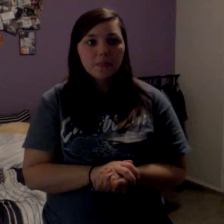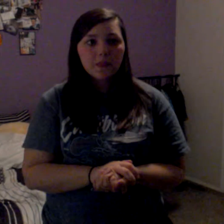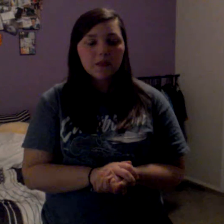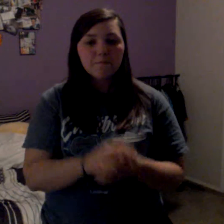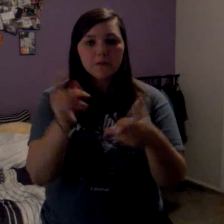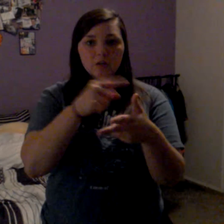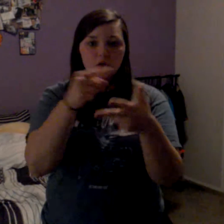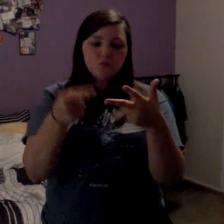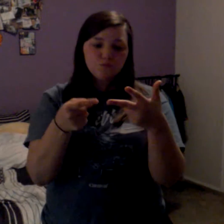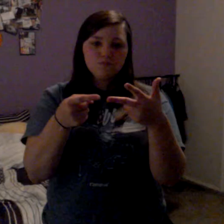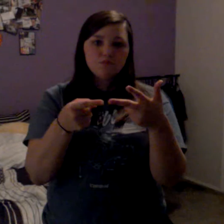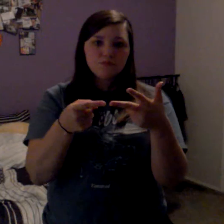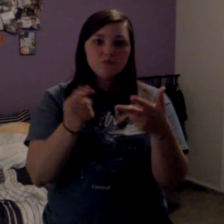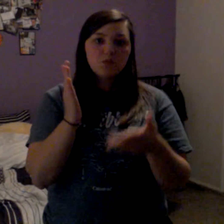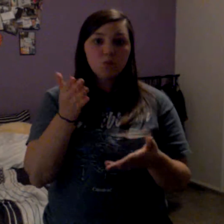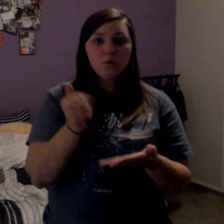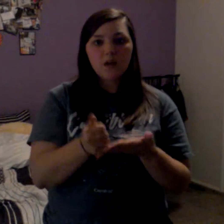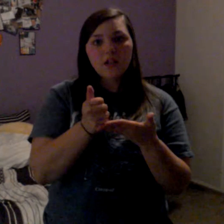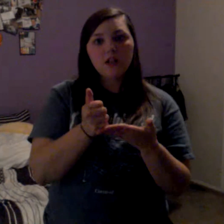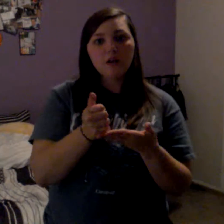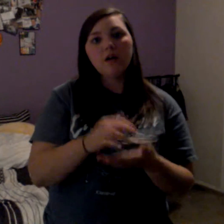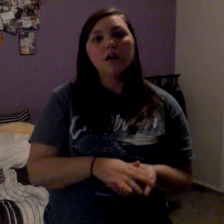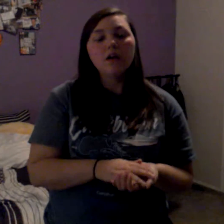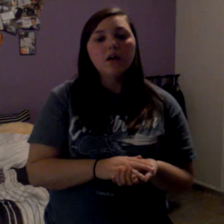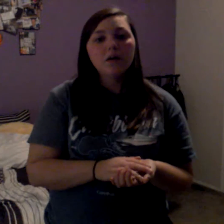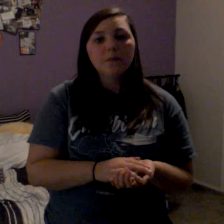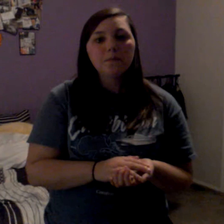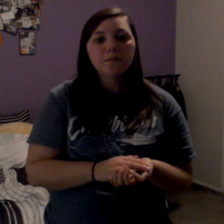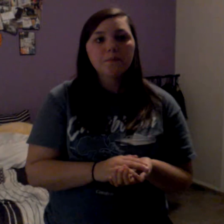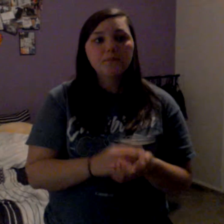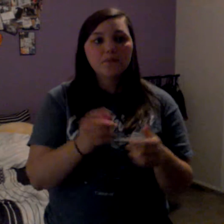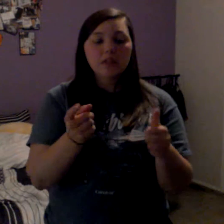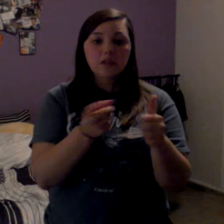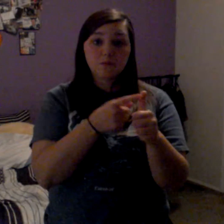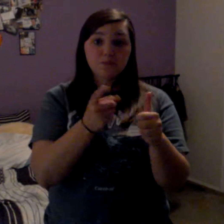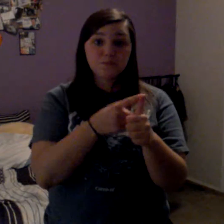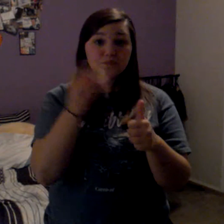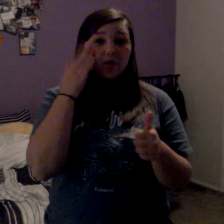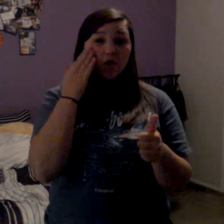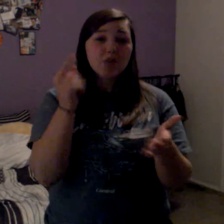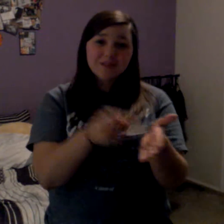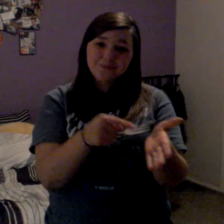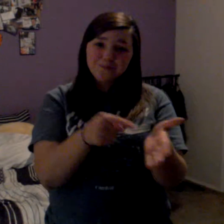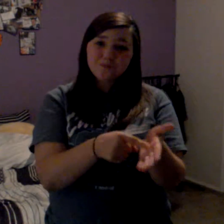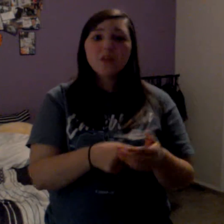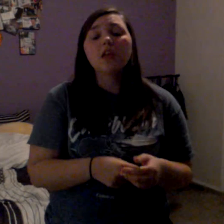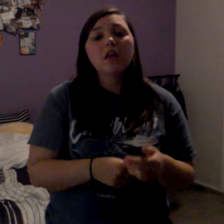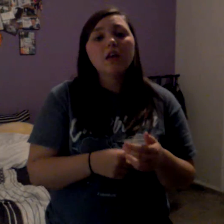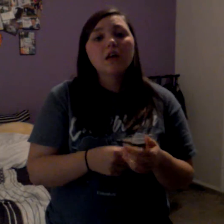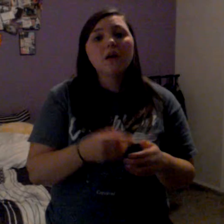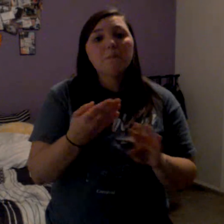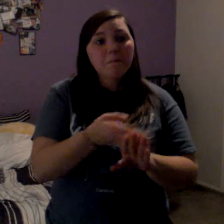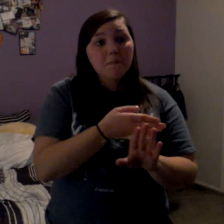attack. Step 1. Know the warning signs. Before you assume someone is having a heart